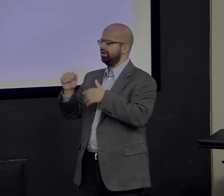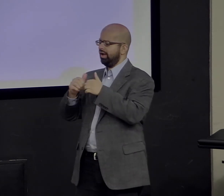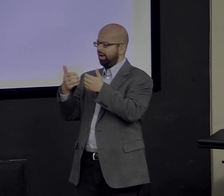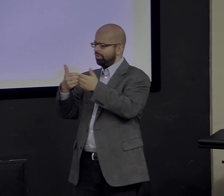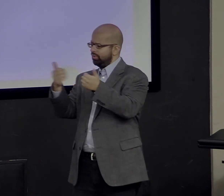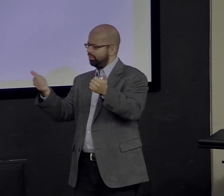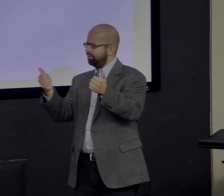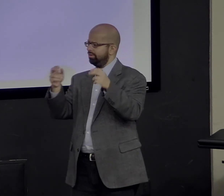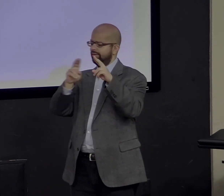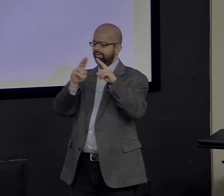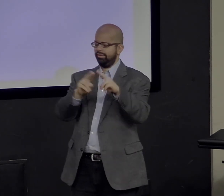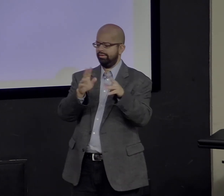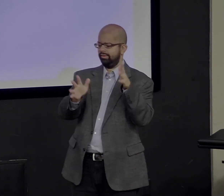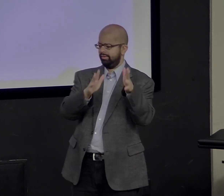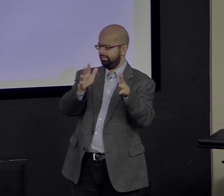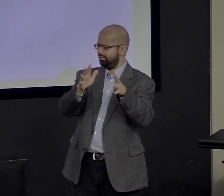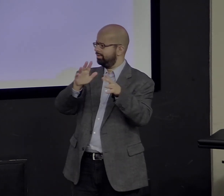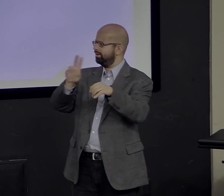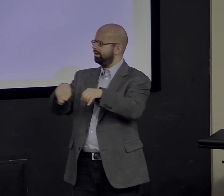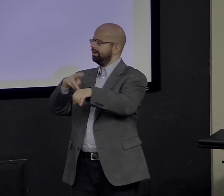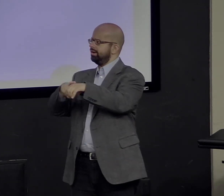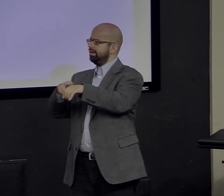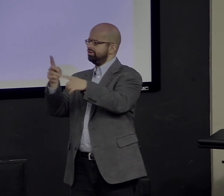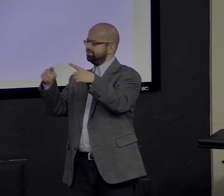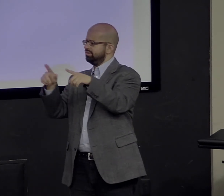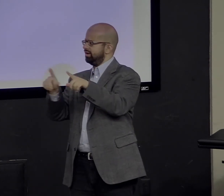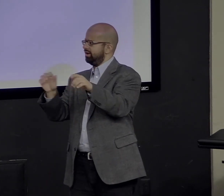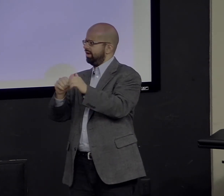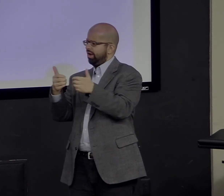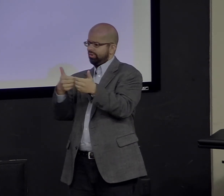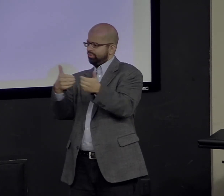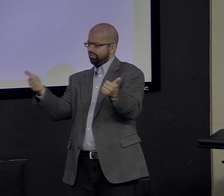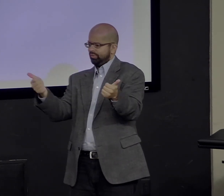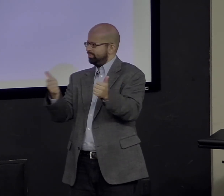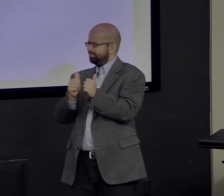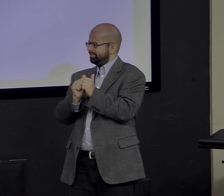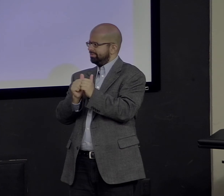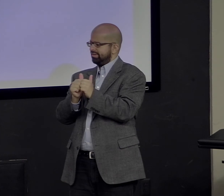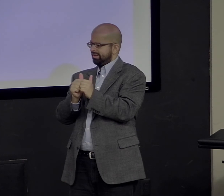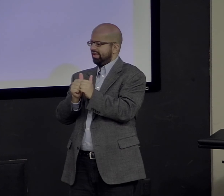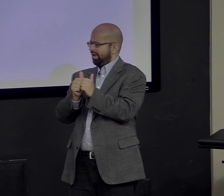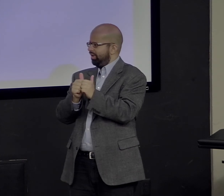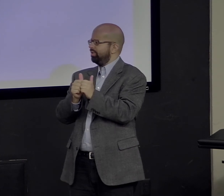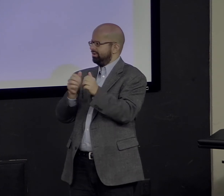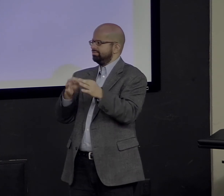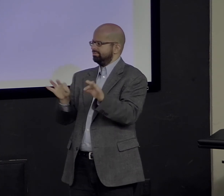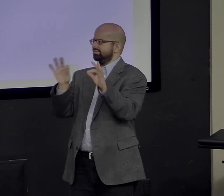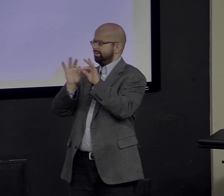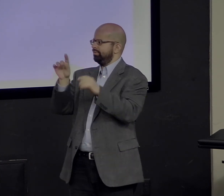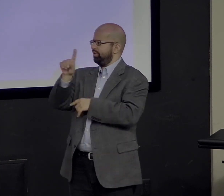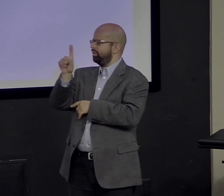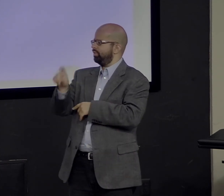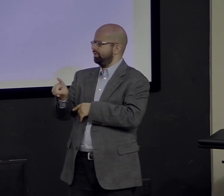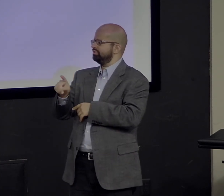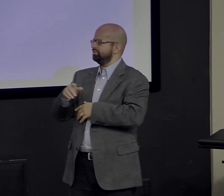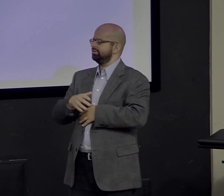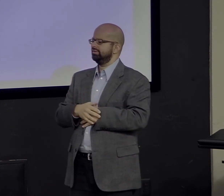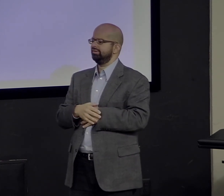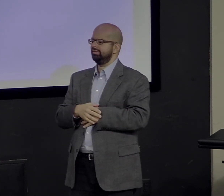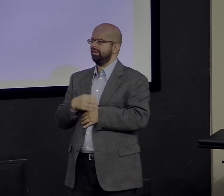You raised the question of how to distinguish international sign language versus natural signed languages, and I think that's a very